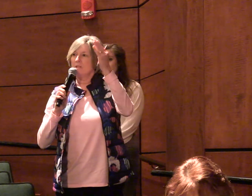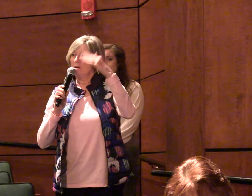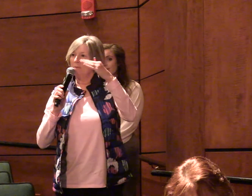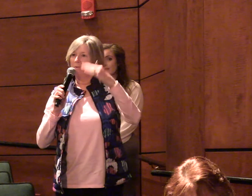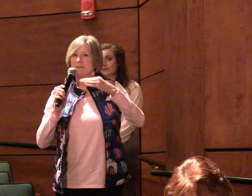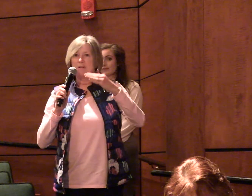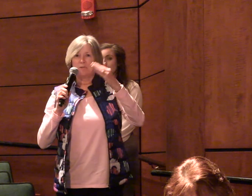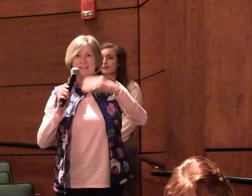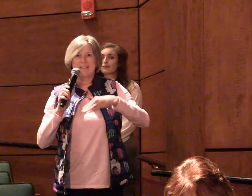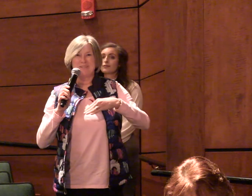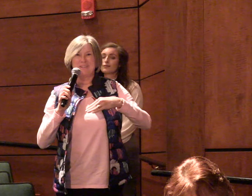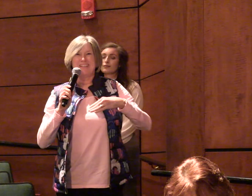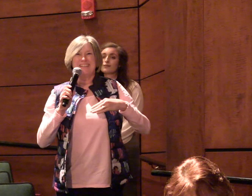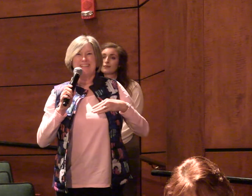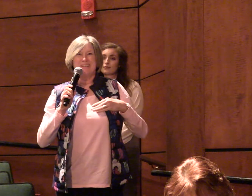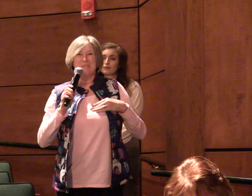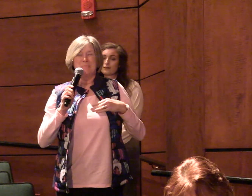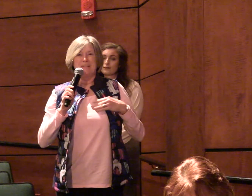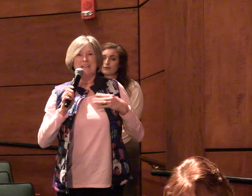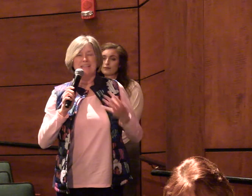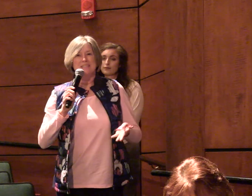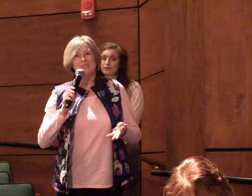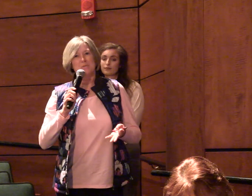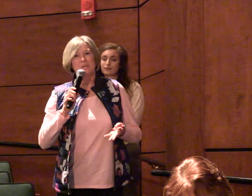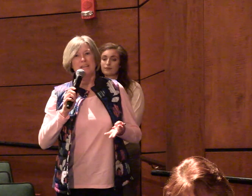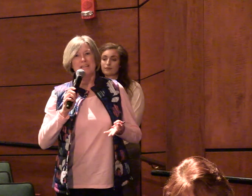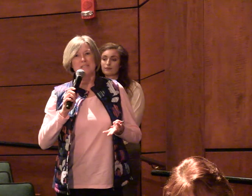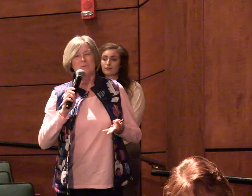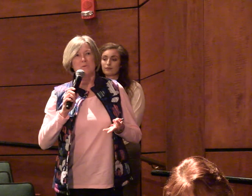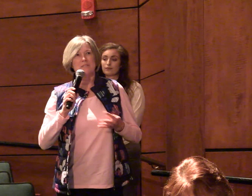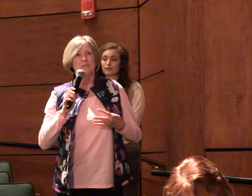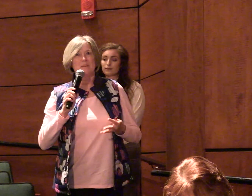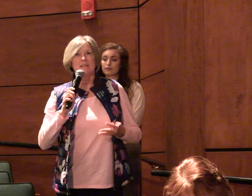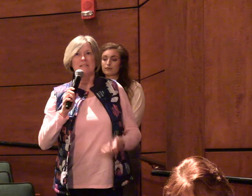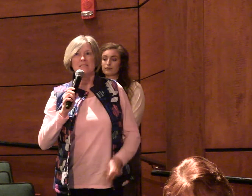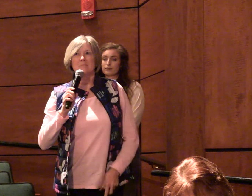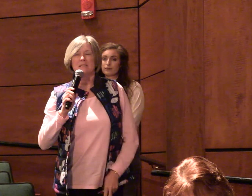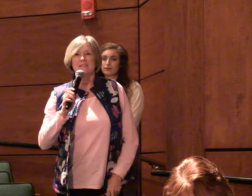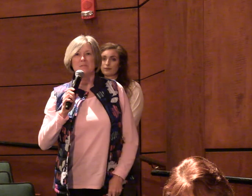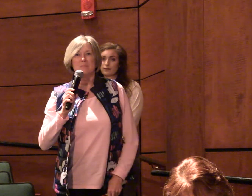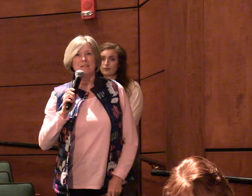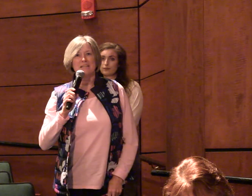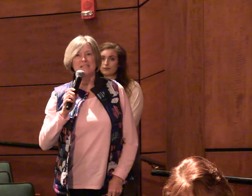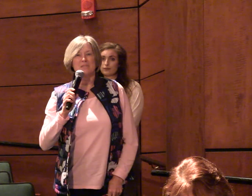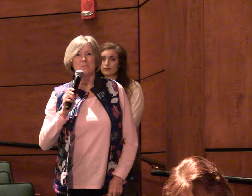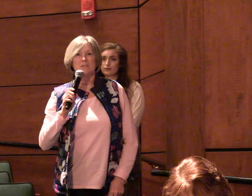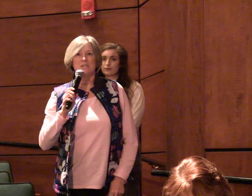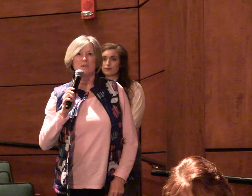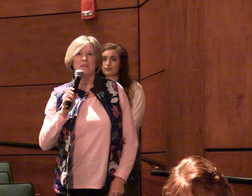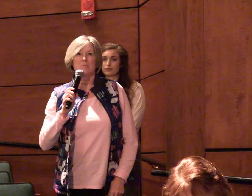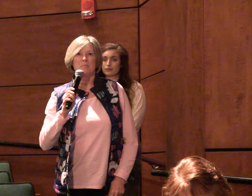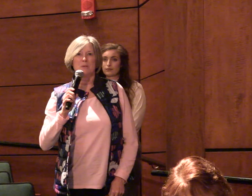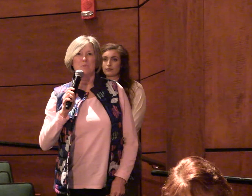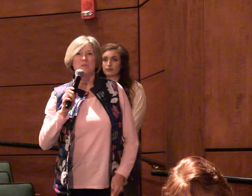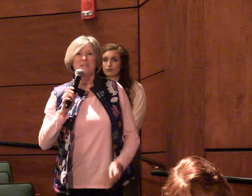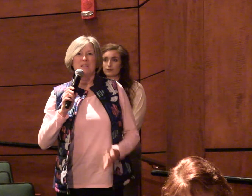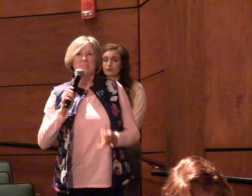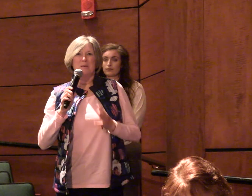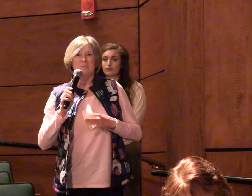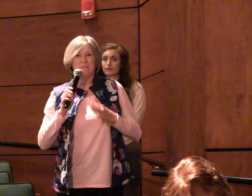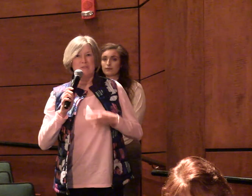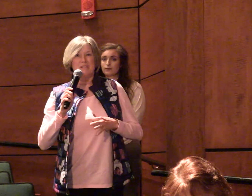from the top on down. And I guess I just want to ask, what's the mechanism that's in place to really try to